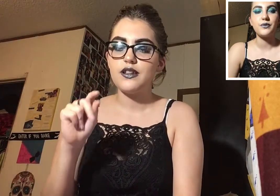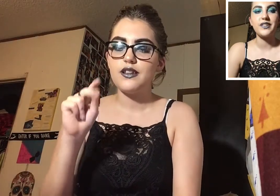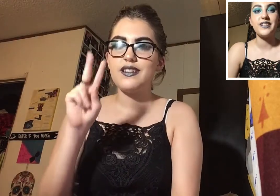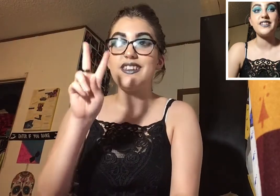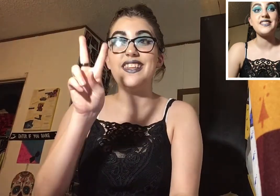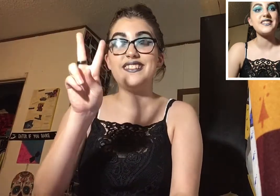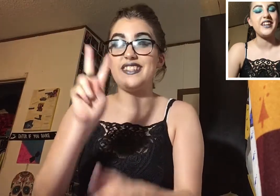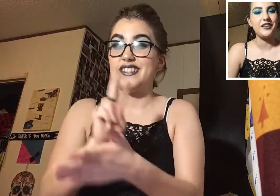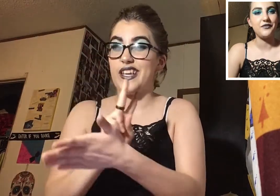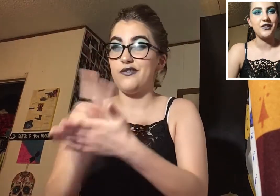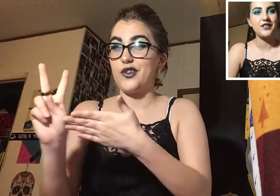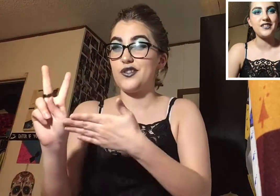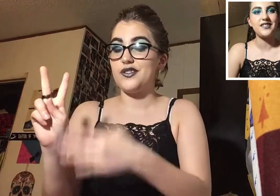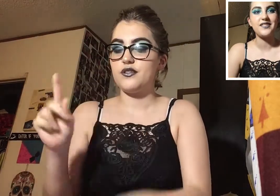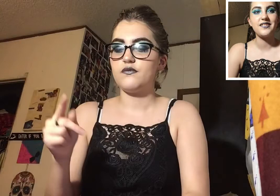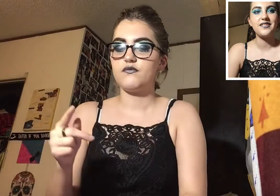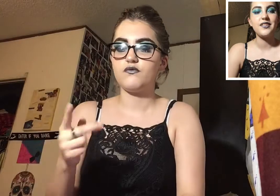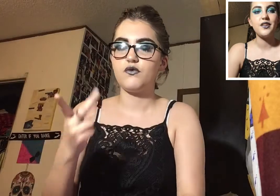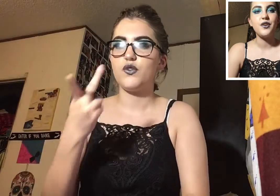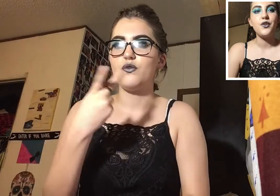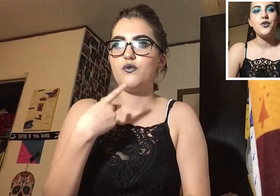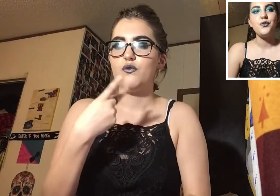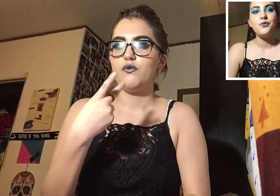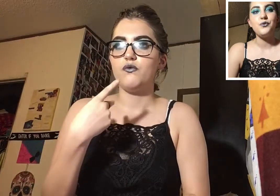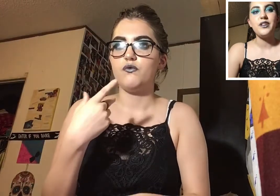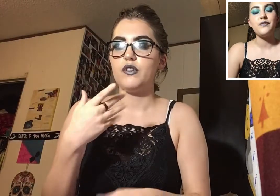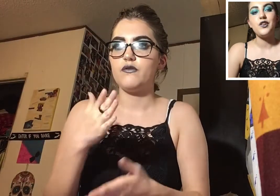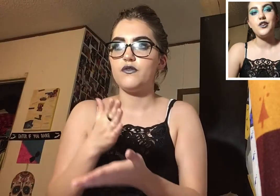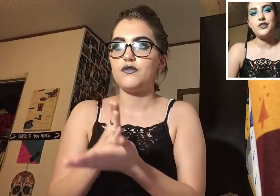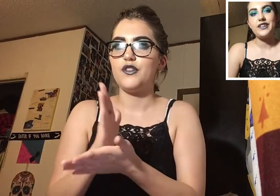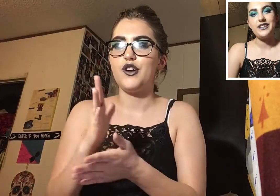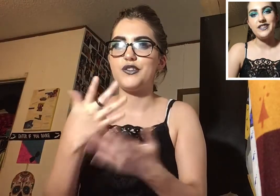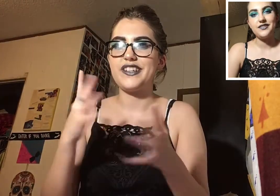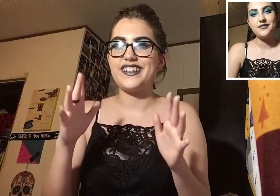Really, the second verse we've